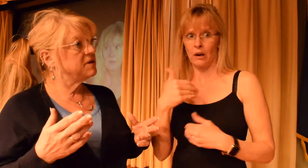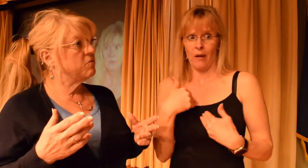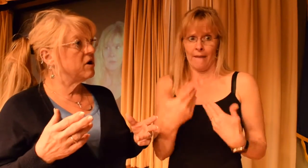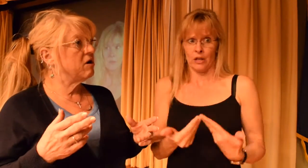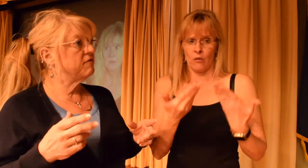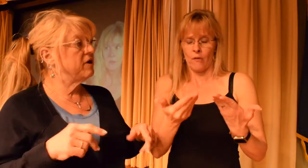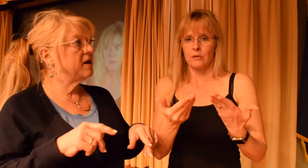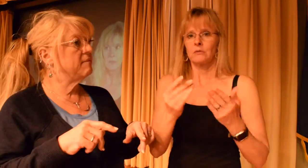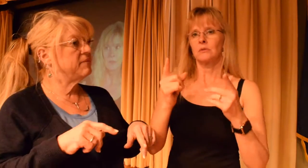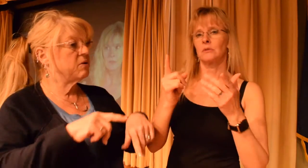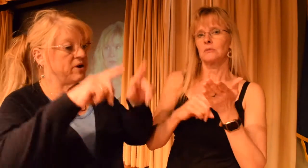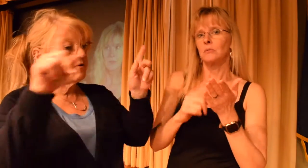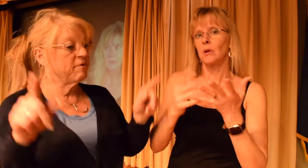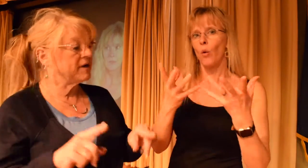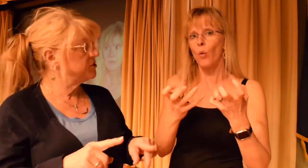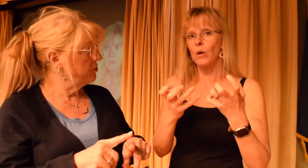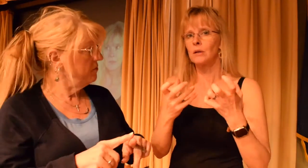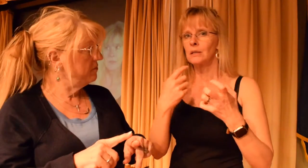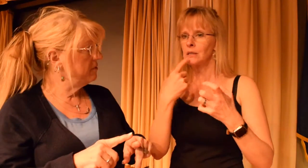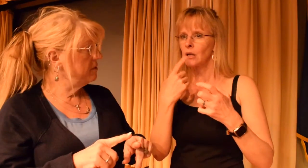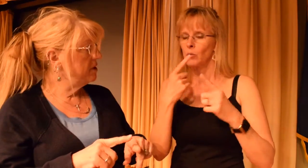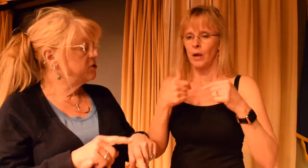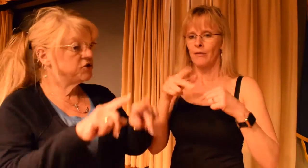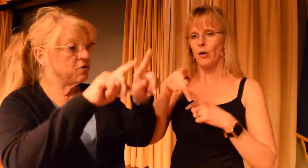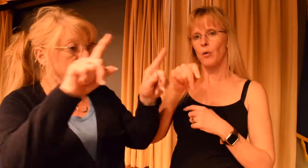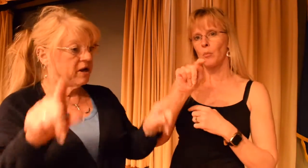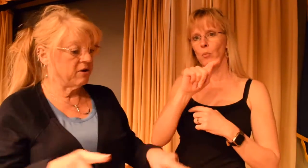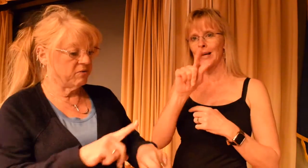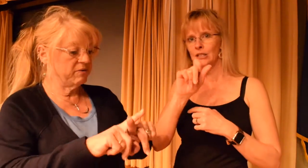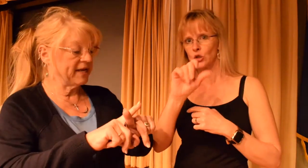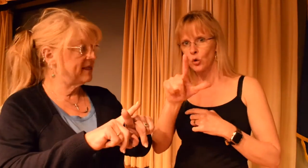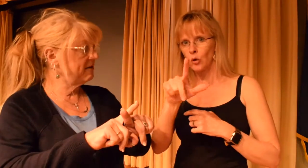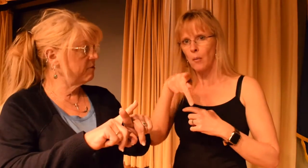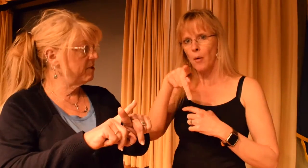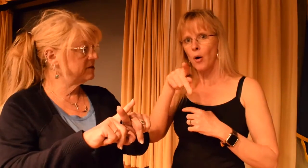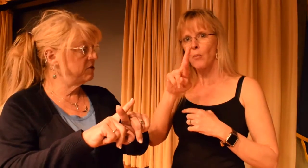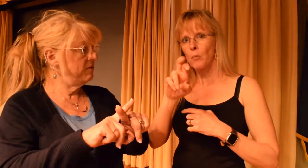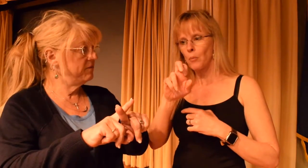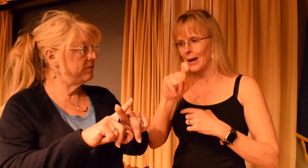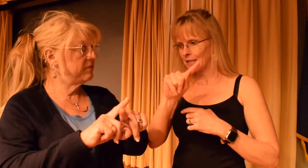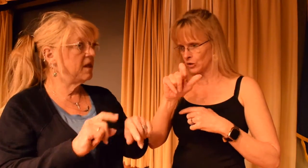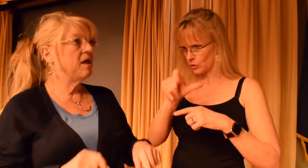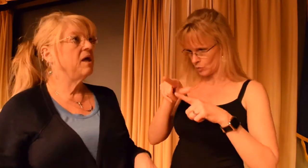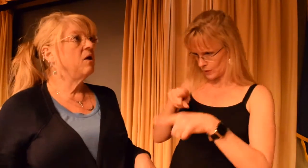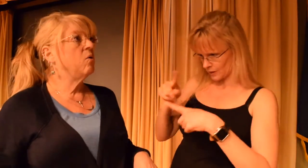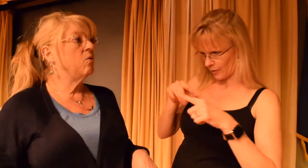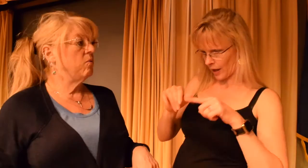want to offer him that we have a pretzel, so we go like that for pretzel.